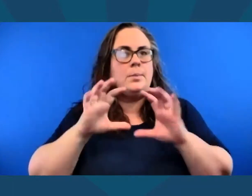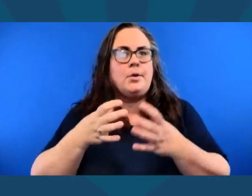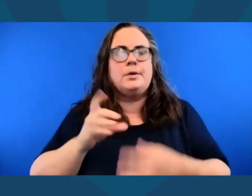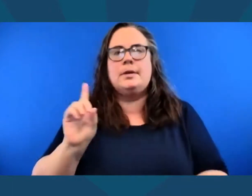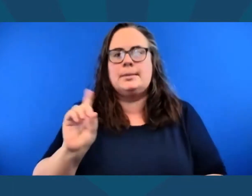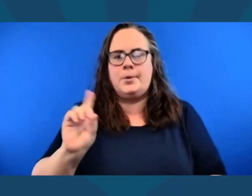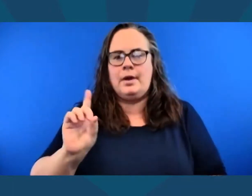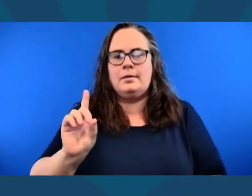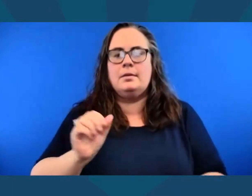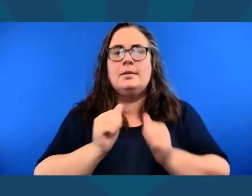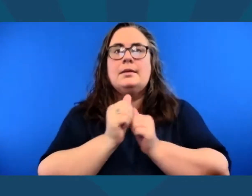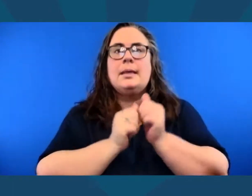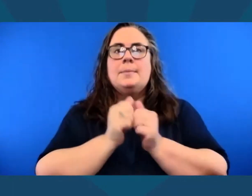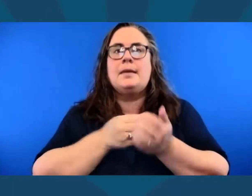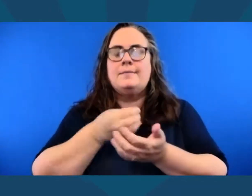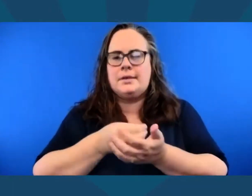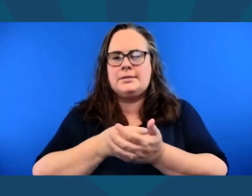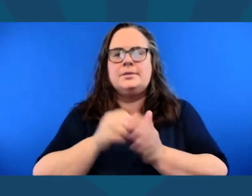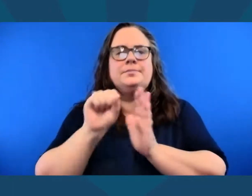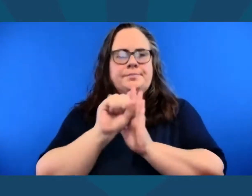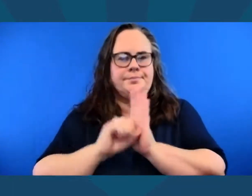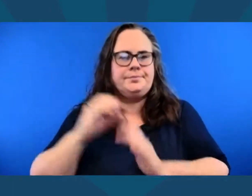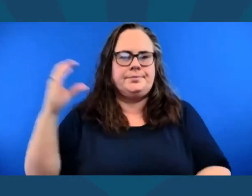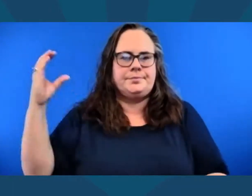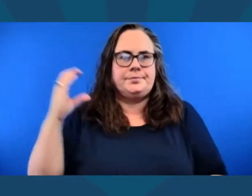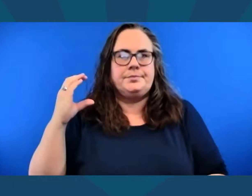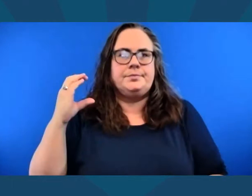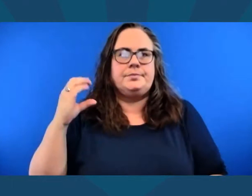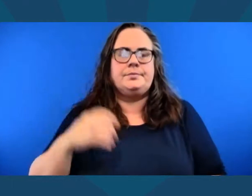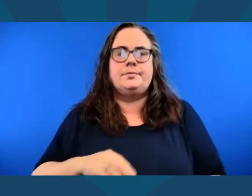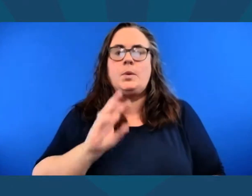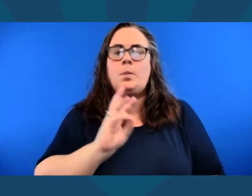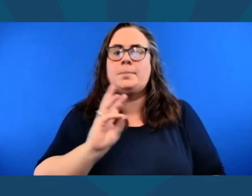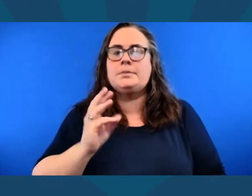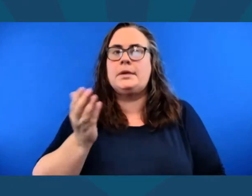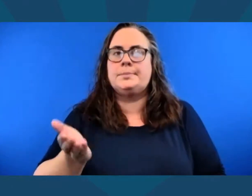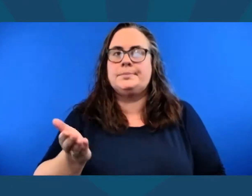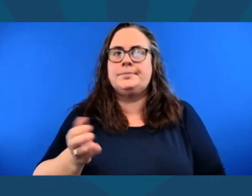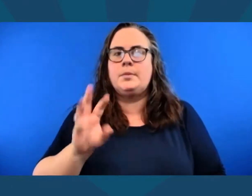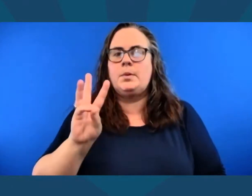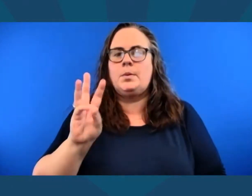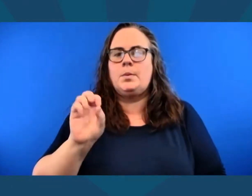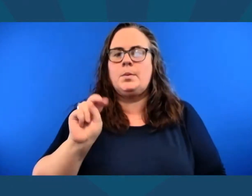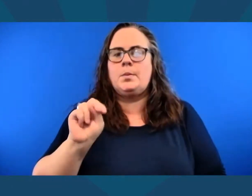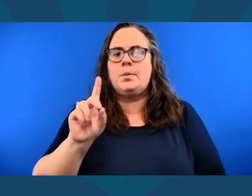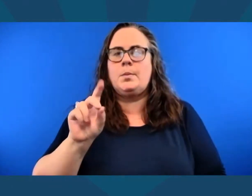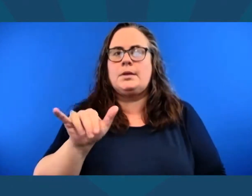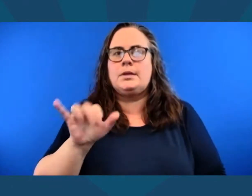Party, Democratic. Campaign funding, participating. Website,